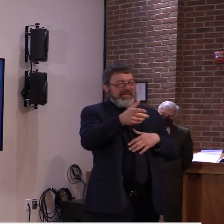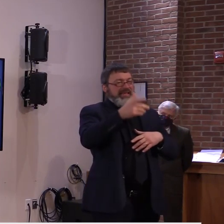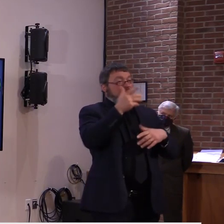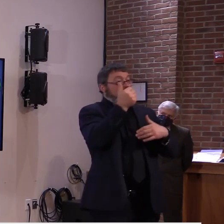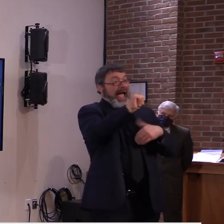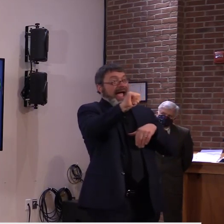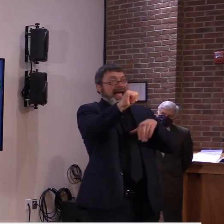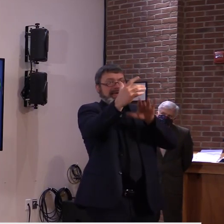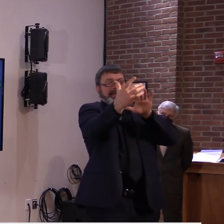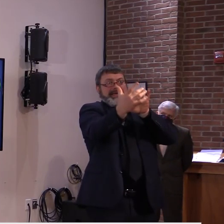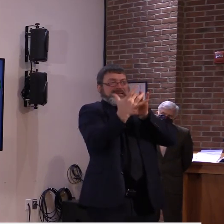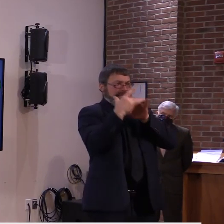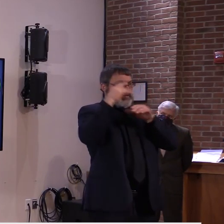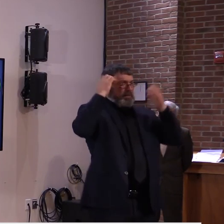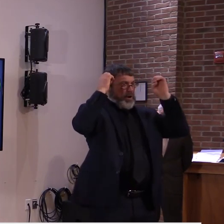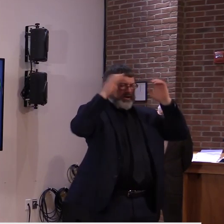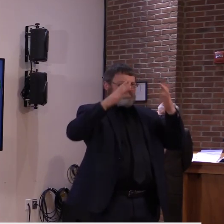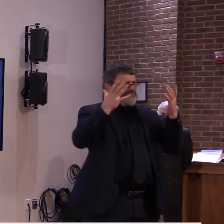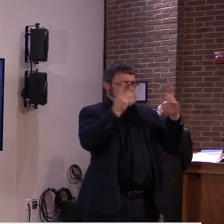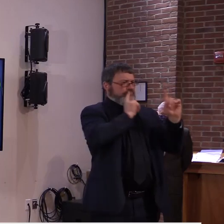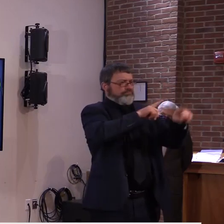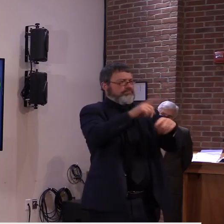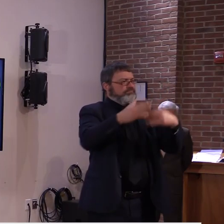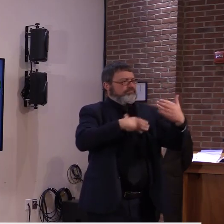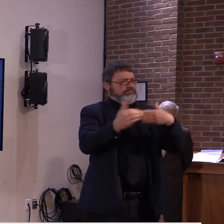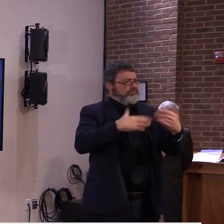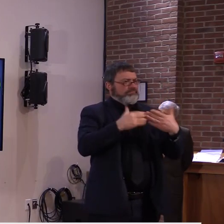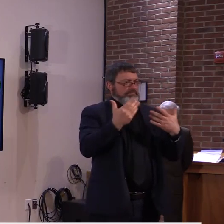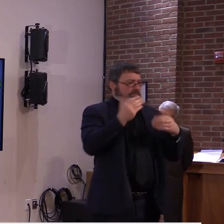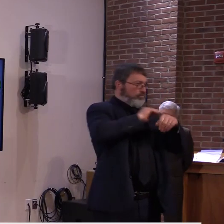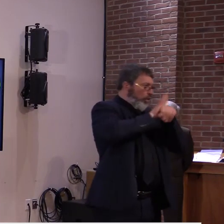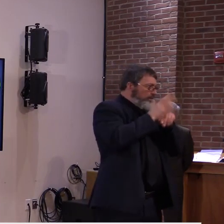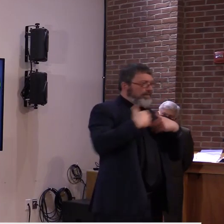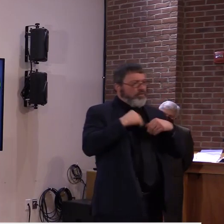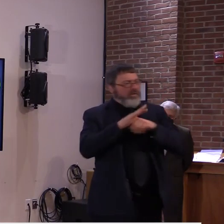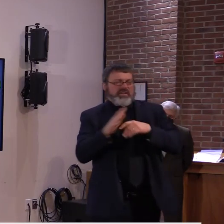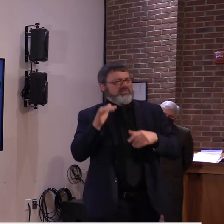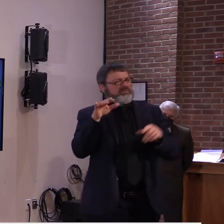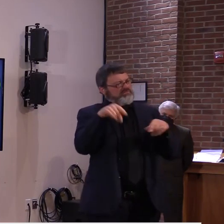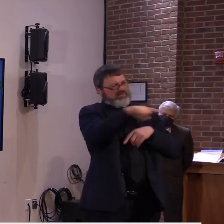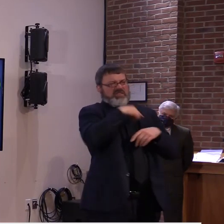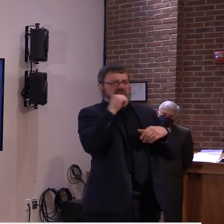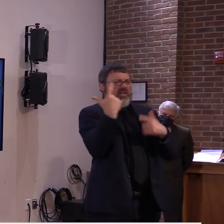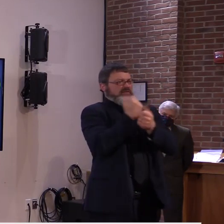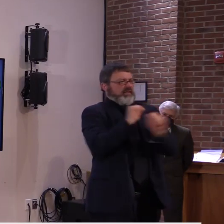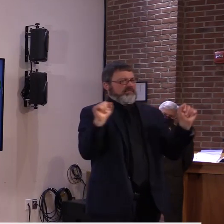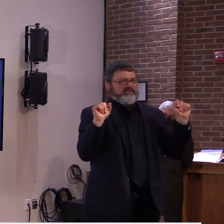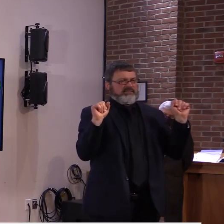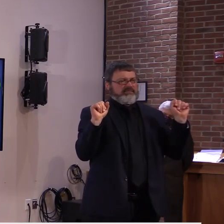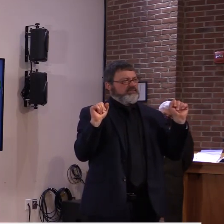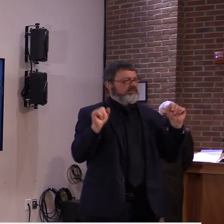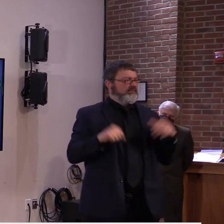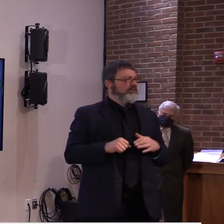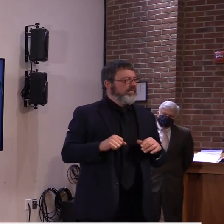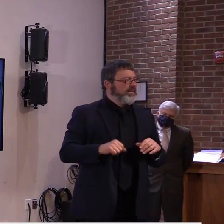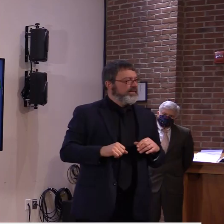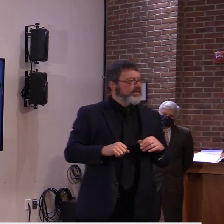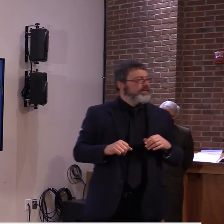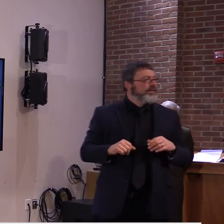are well versed in PPE, well supplied in PPE, and wouldn't dare make the call without PPE.